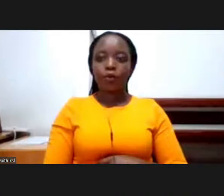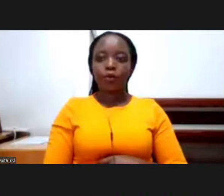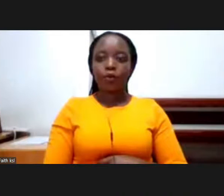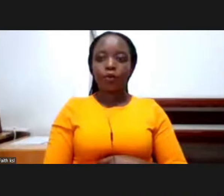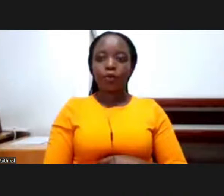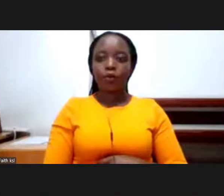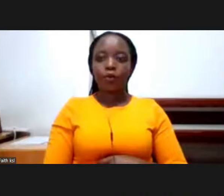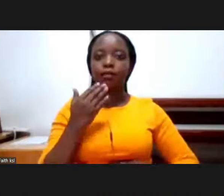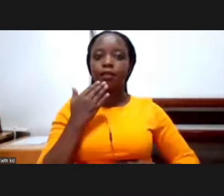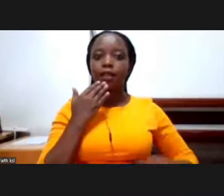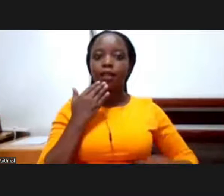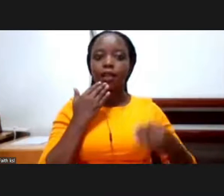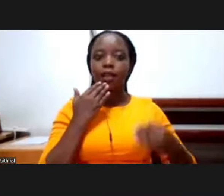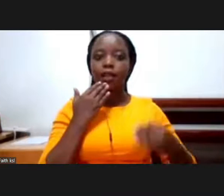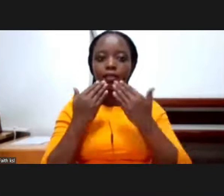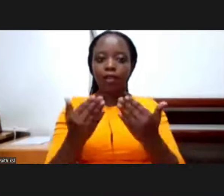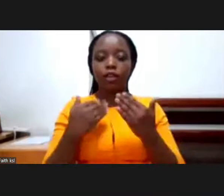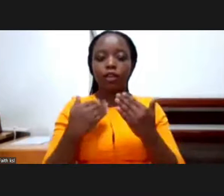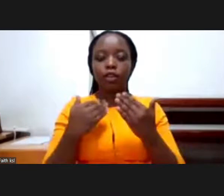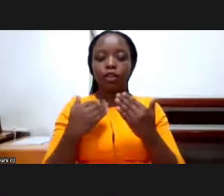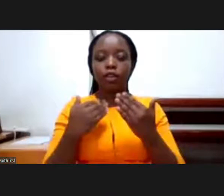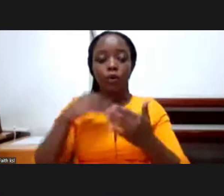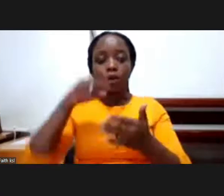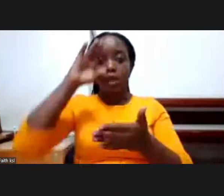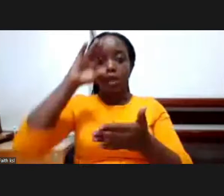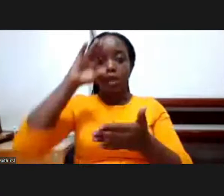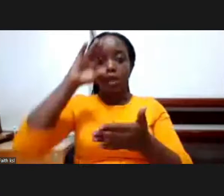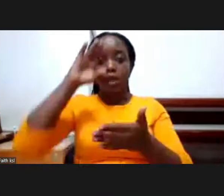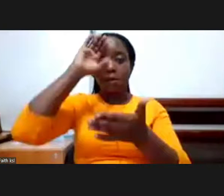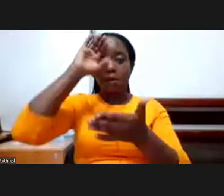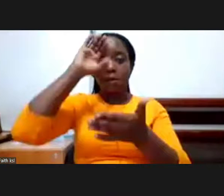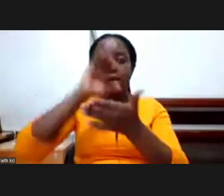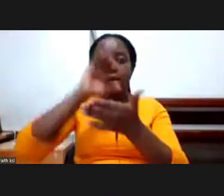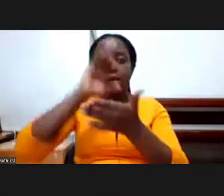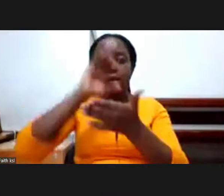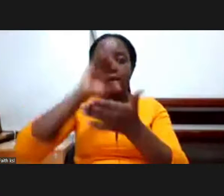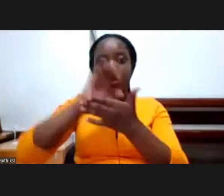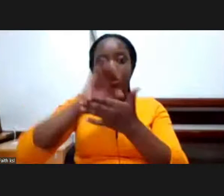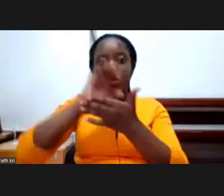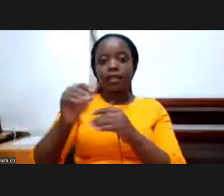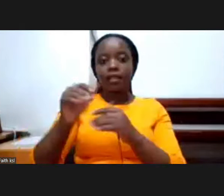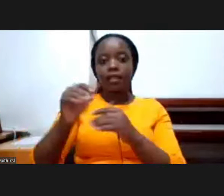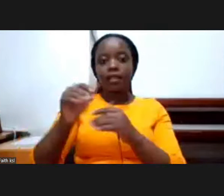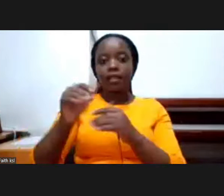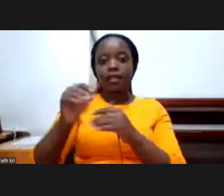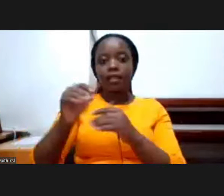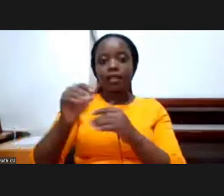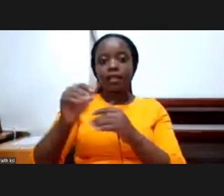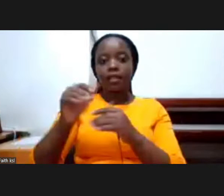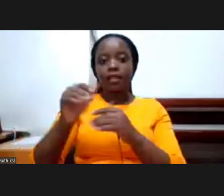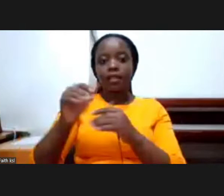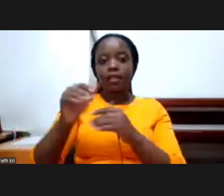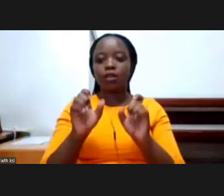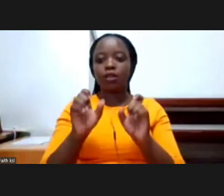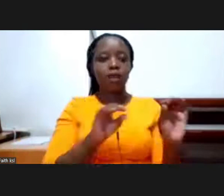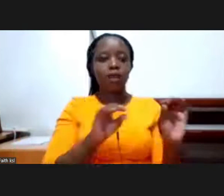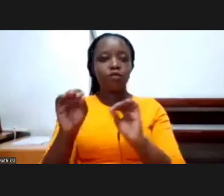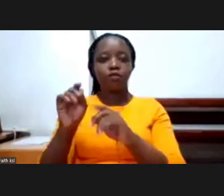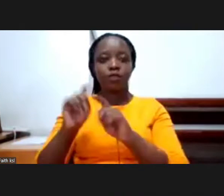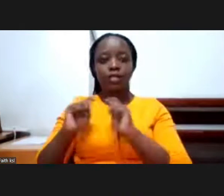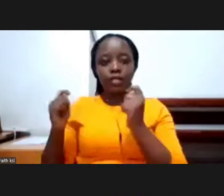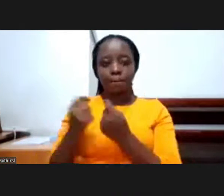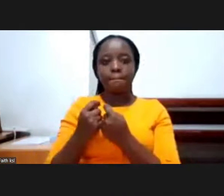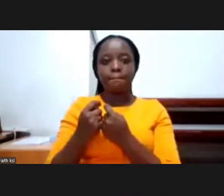Willie is asking, will I be able to import CSV file when filing February 2024 returns, or will it